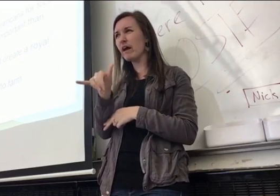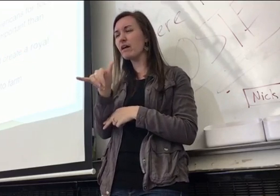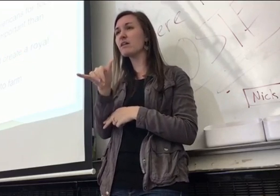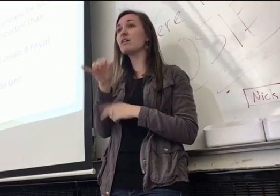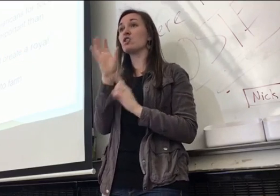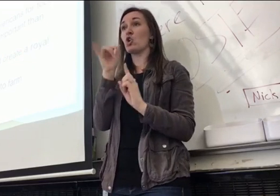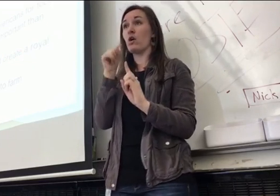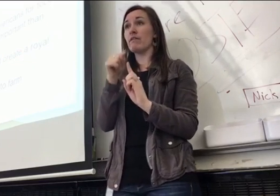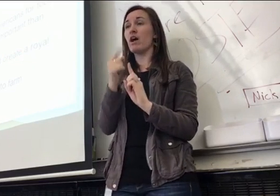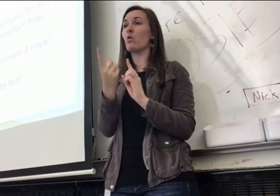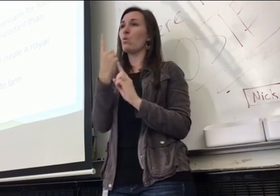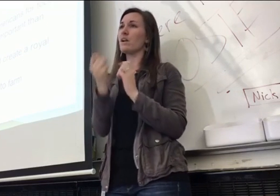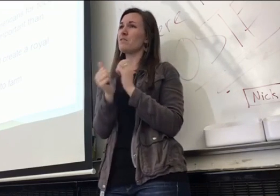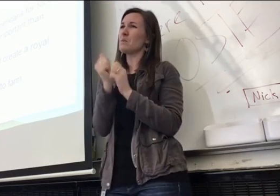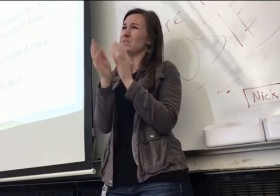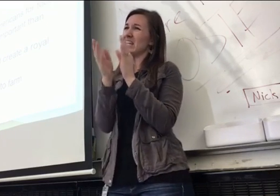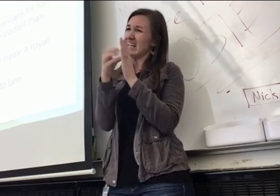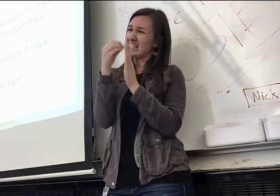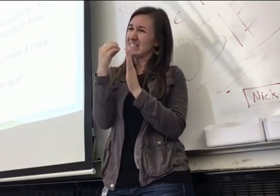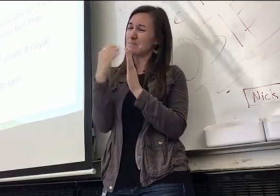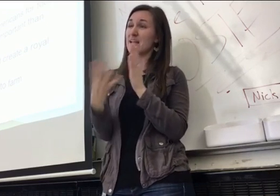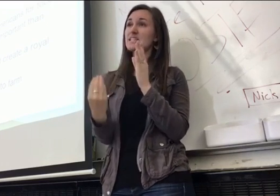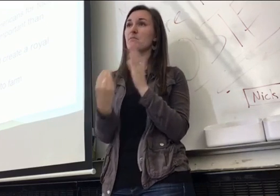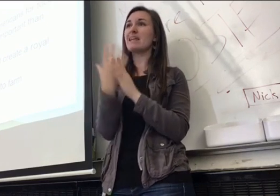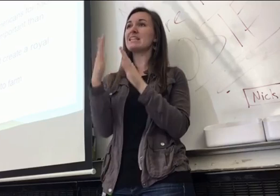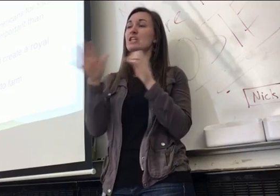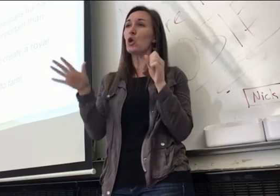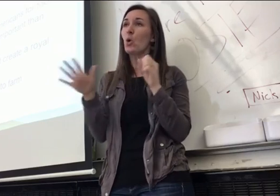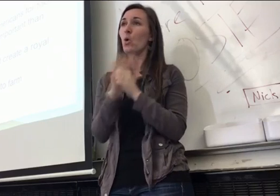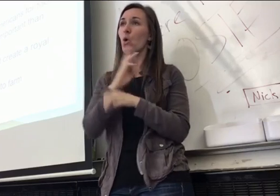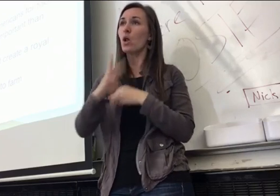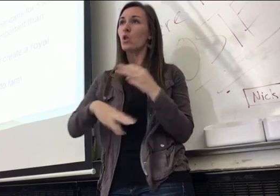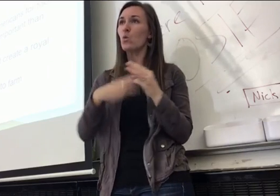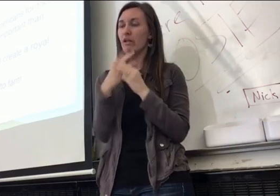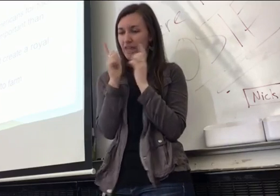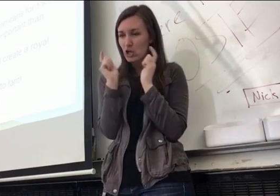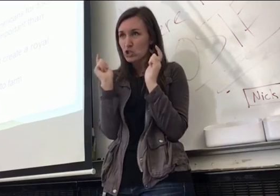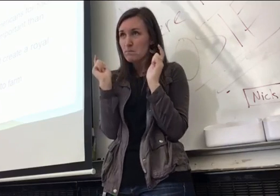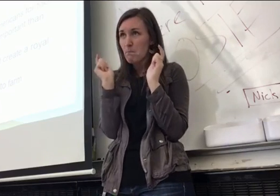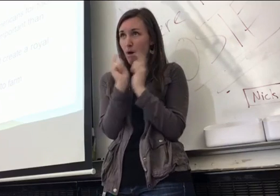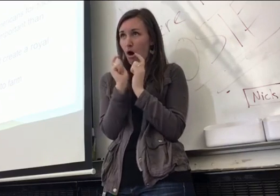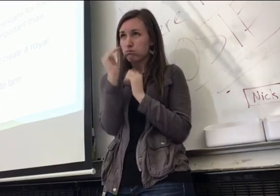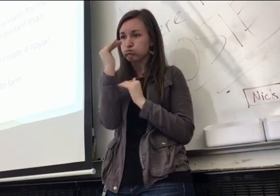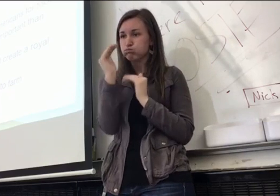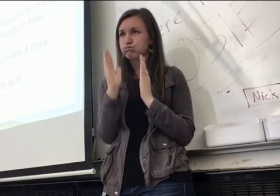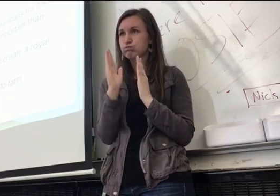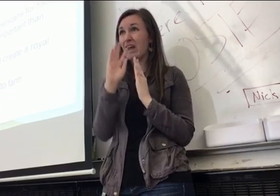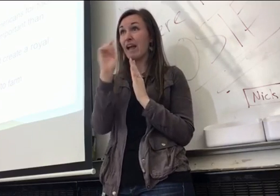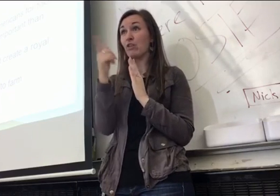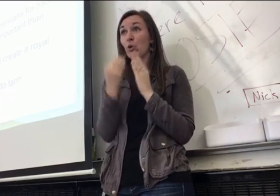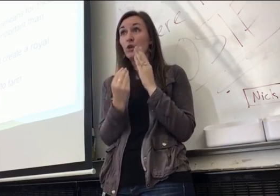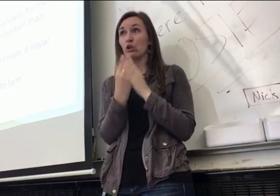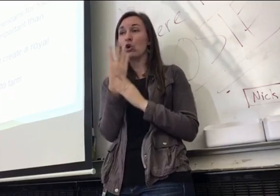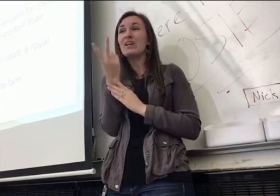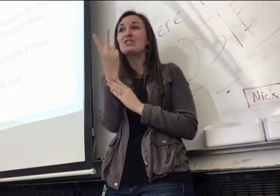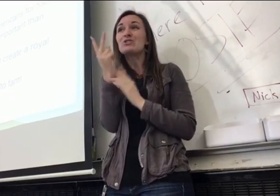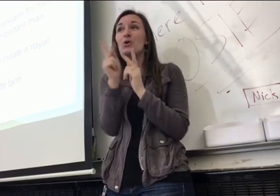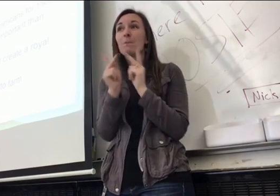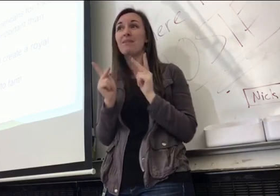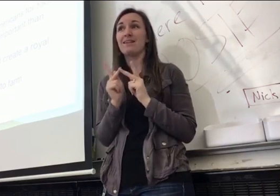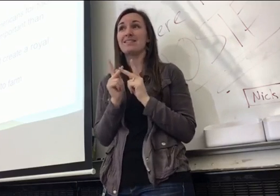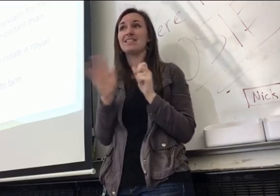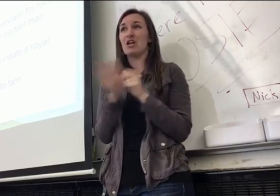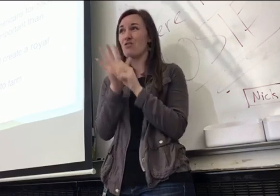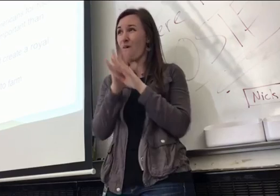are one of the most expensive plants in the entire world. They're itty bitty, very small, and they only grow in 2 places in the